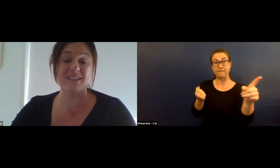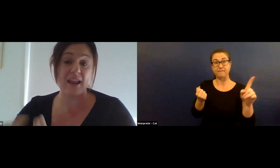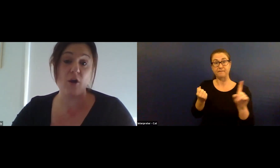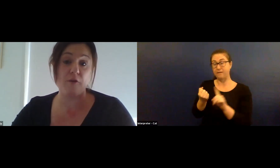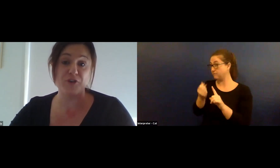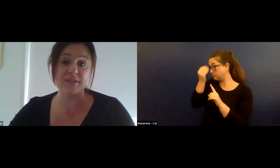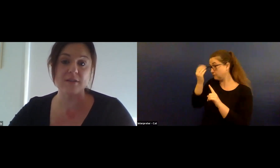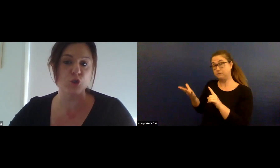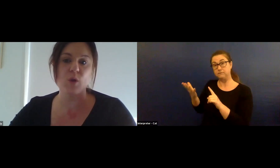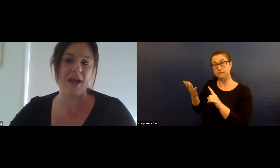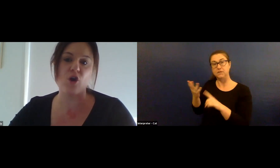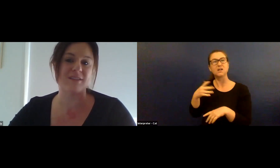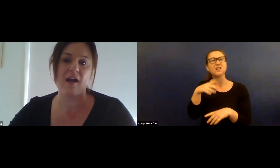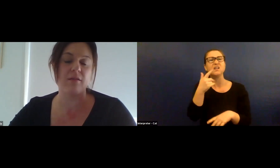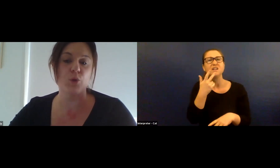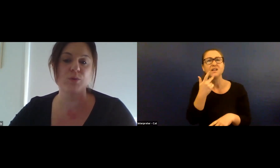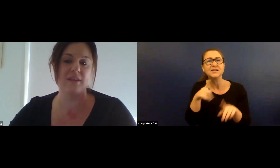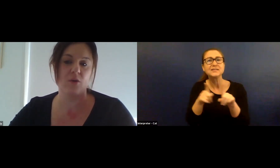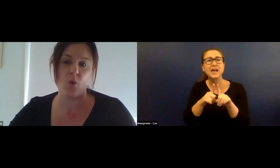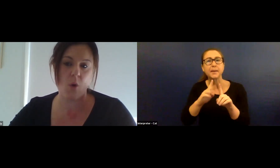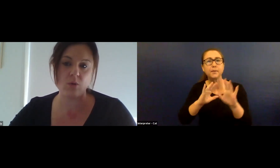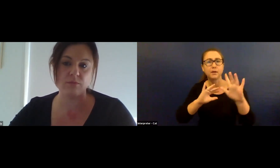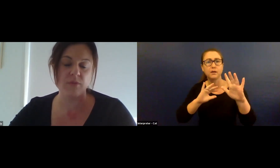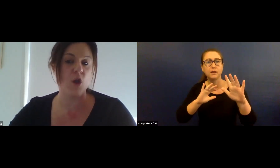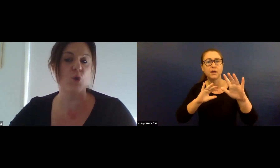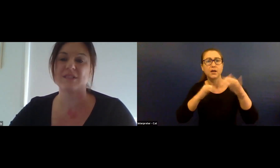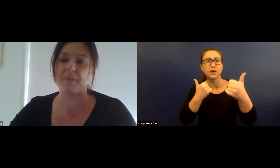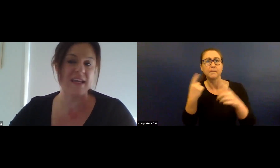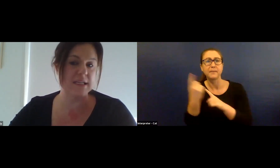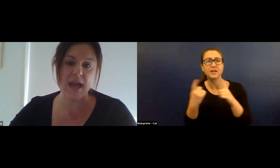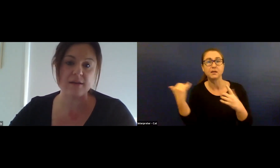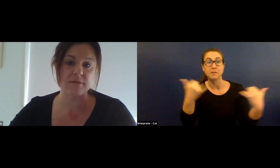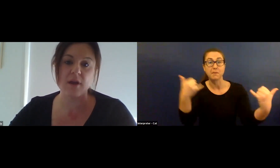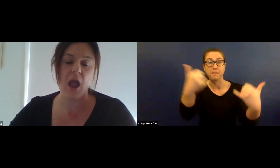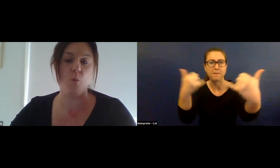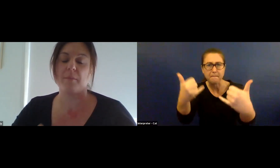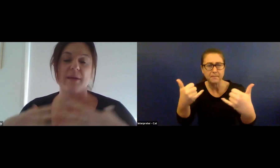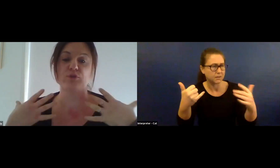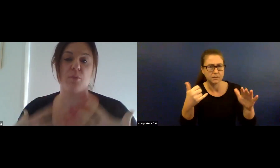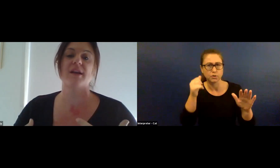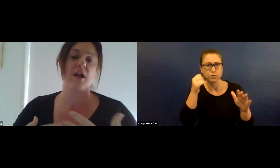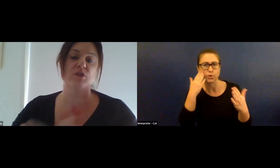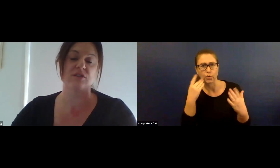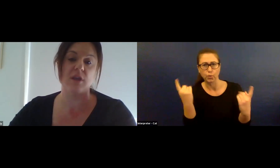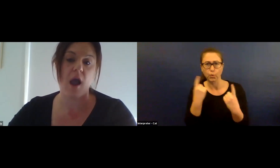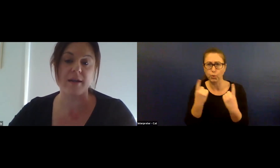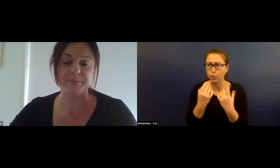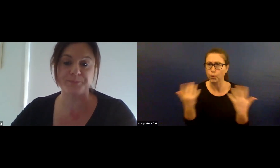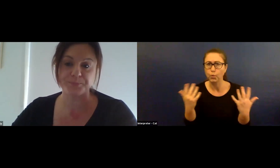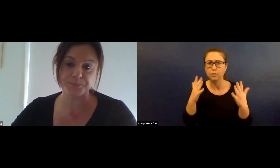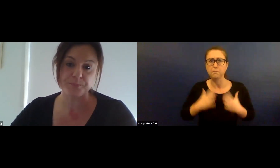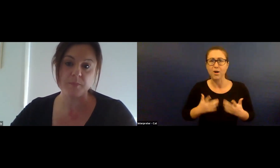you're in a teleconference, you cannot tell who is in the call, who is speaking next, and what people's body language is